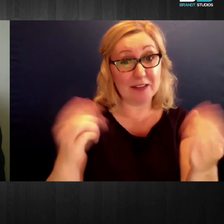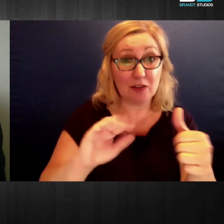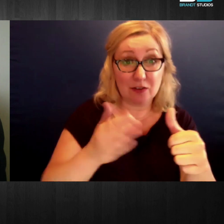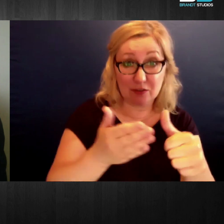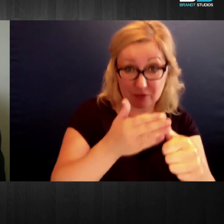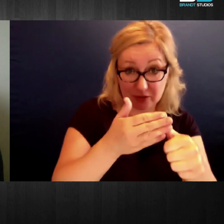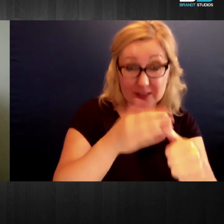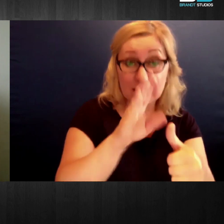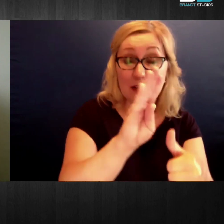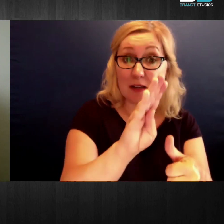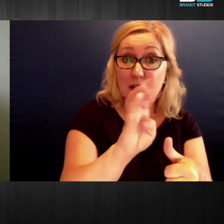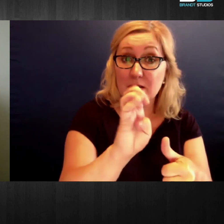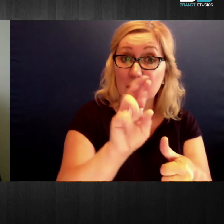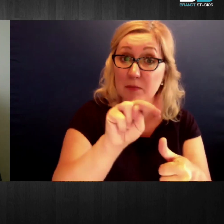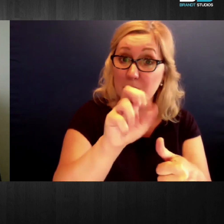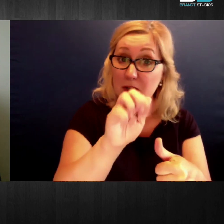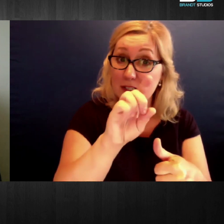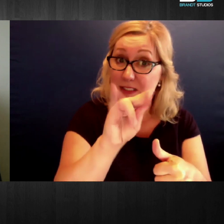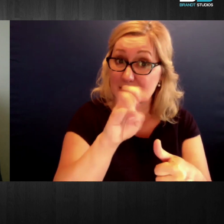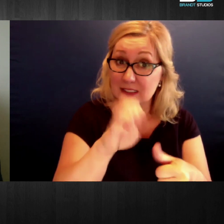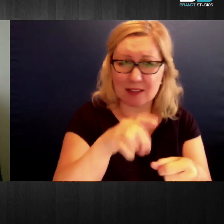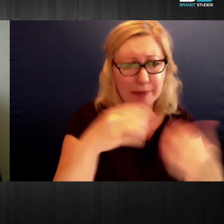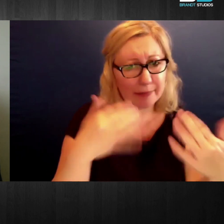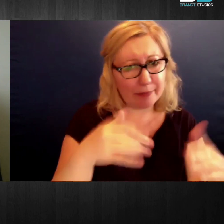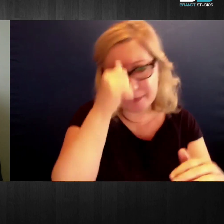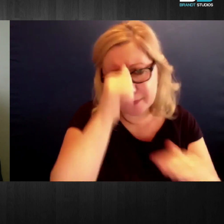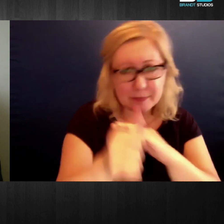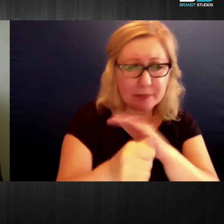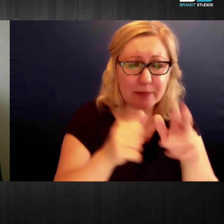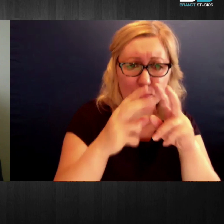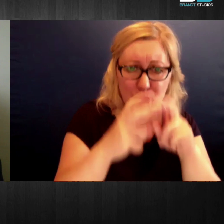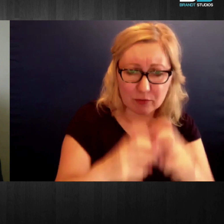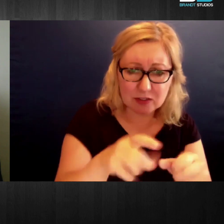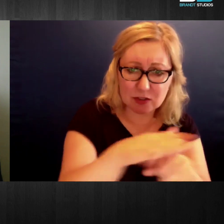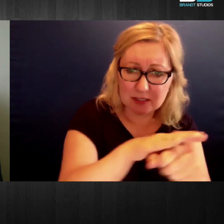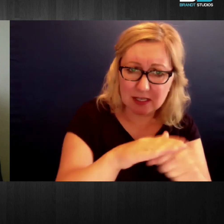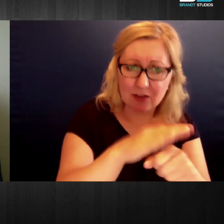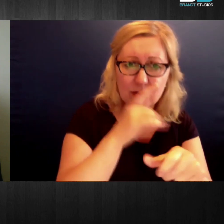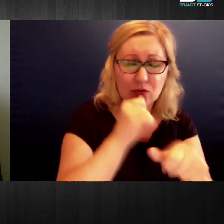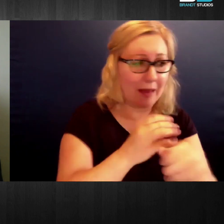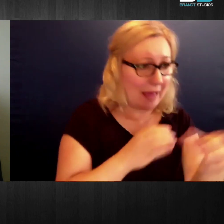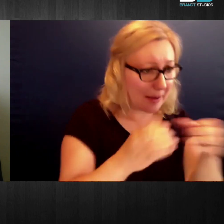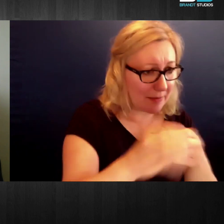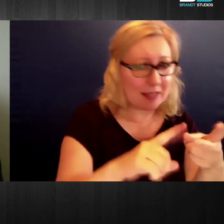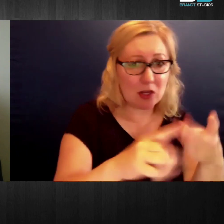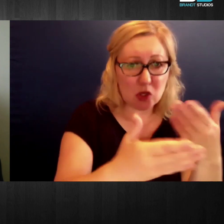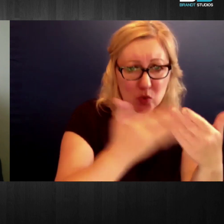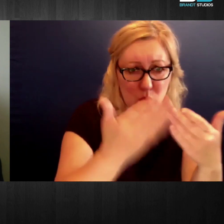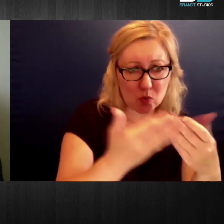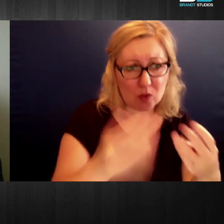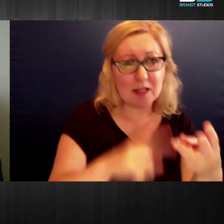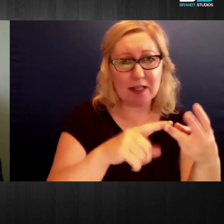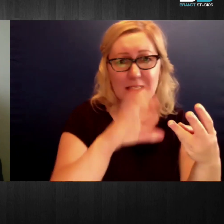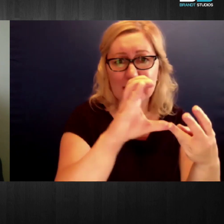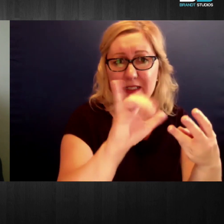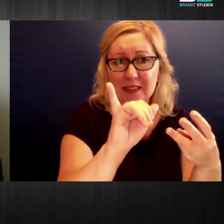enormous amount of landmark work on youth and civic engagement and empathy. And again, in recent years, music and arts. can you